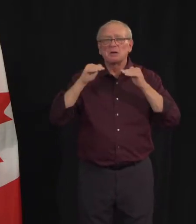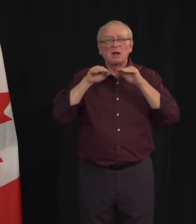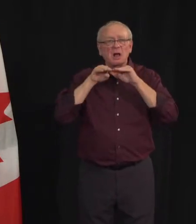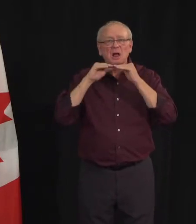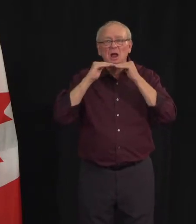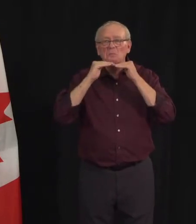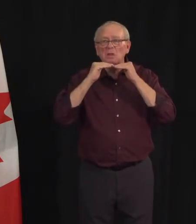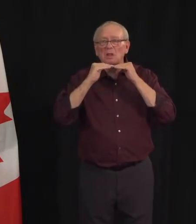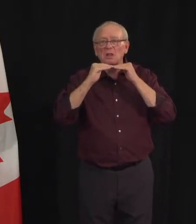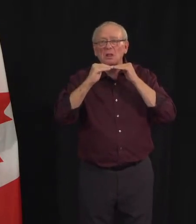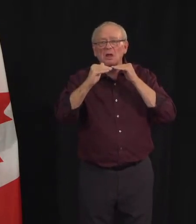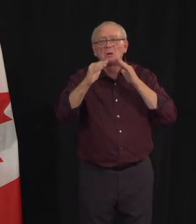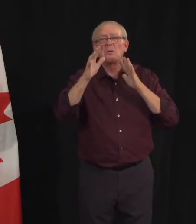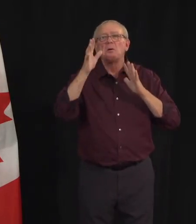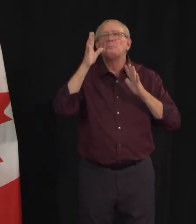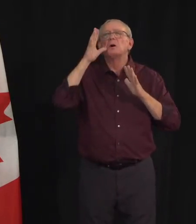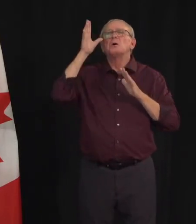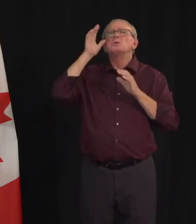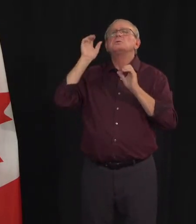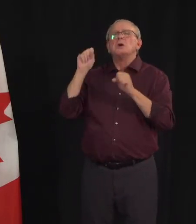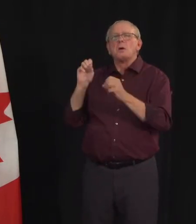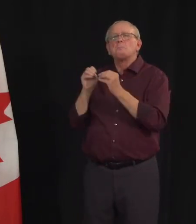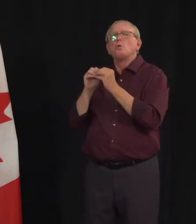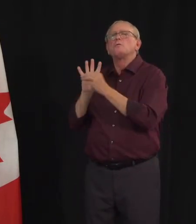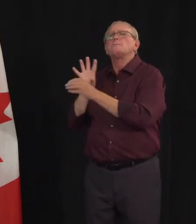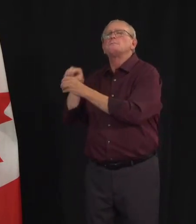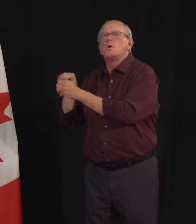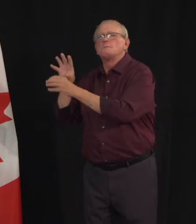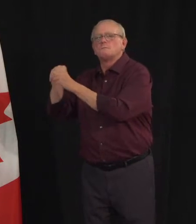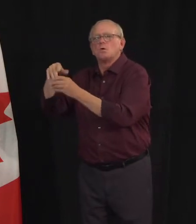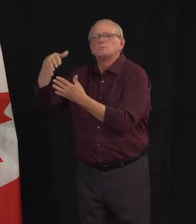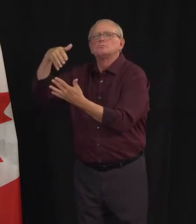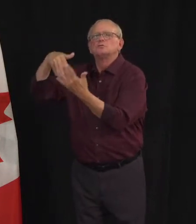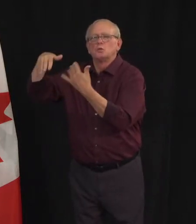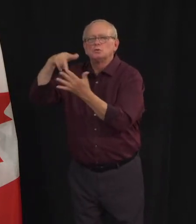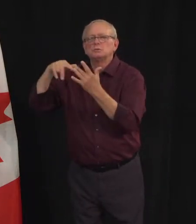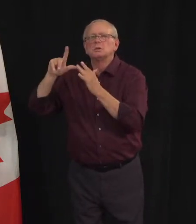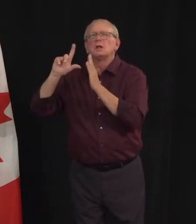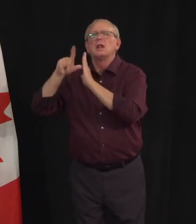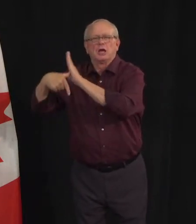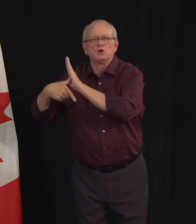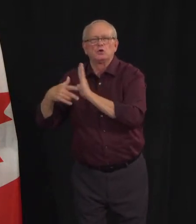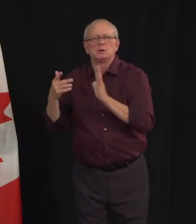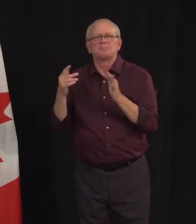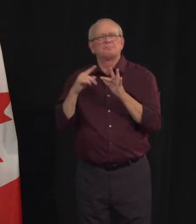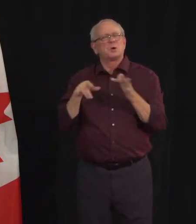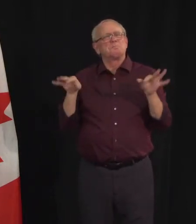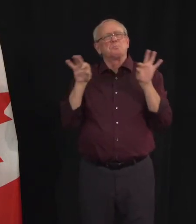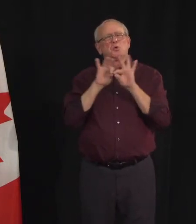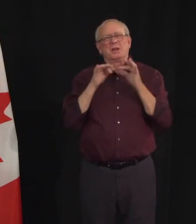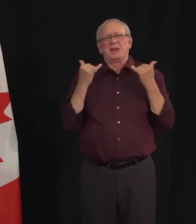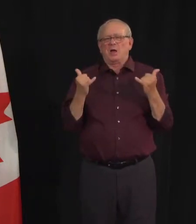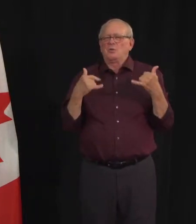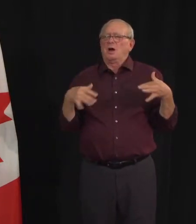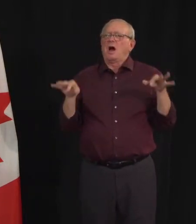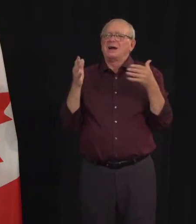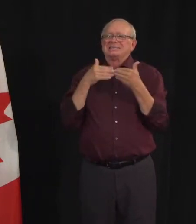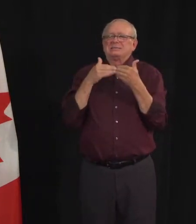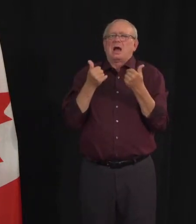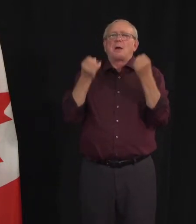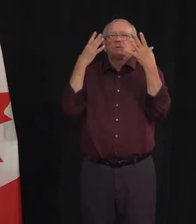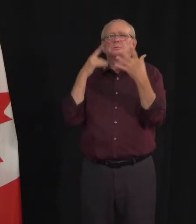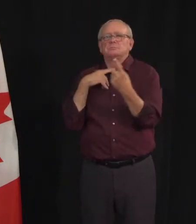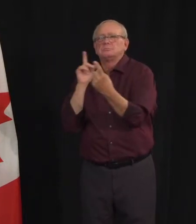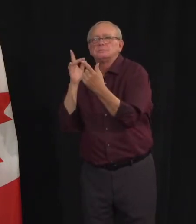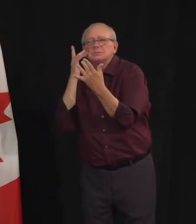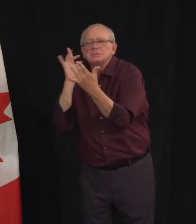into more of that social interaction again, just to limit the total number of people that we're in contact with. Operator,